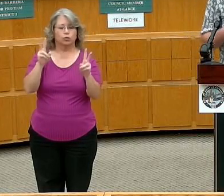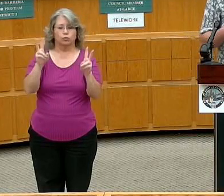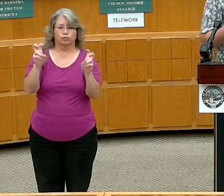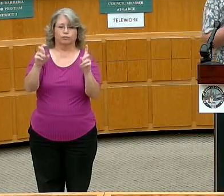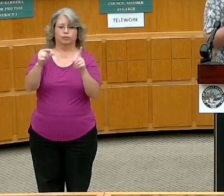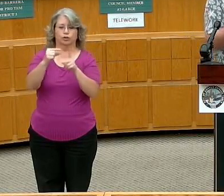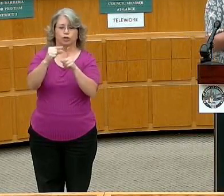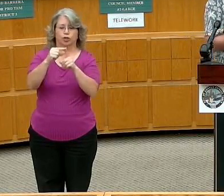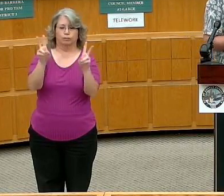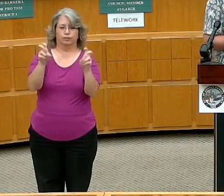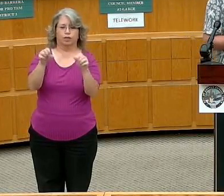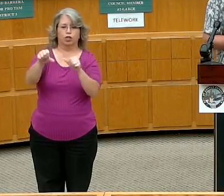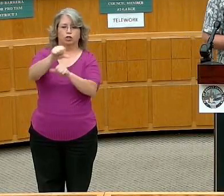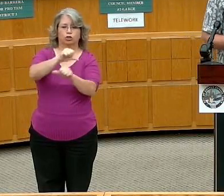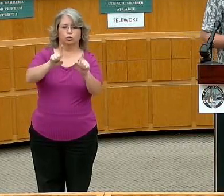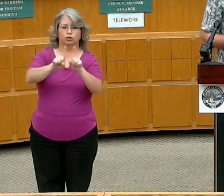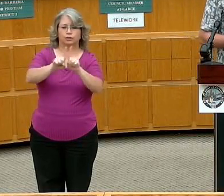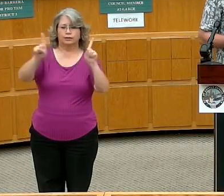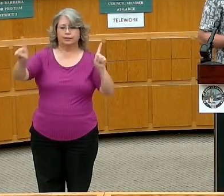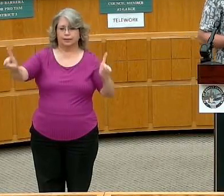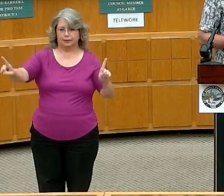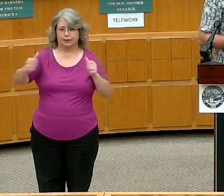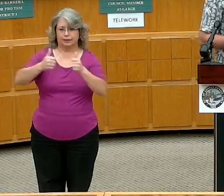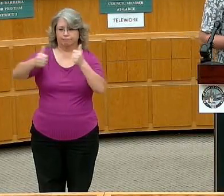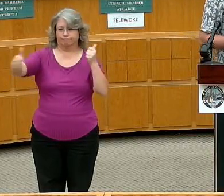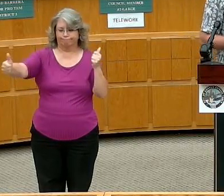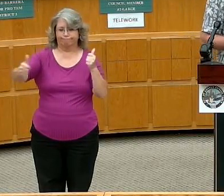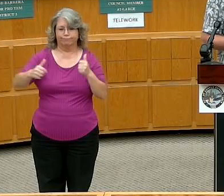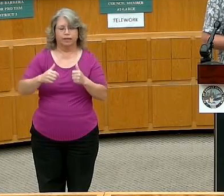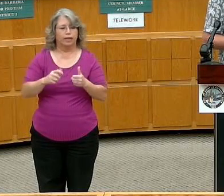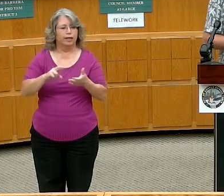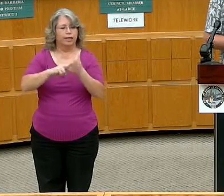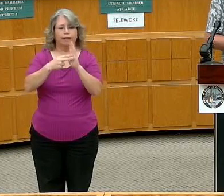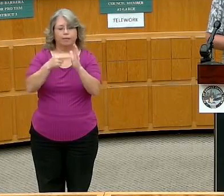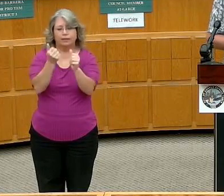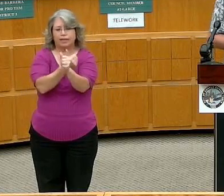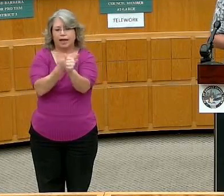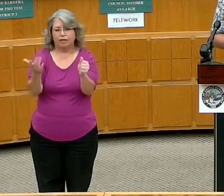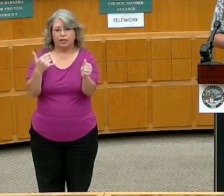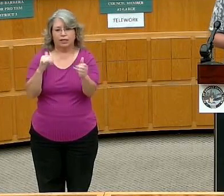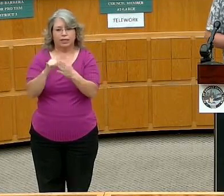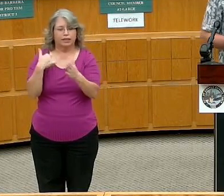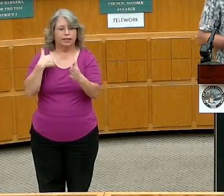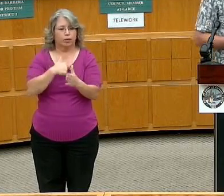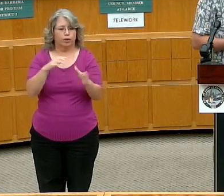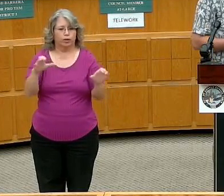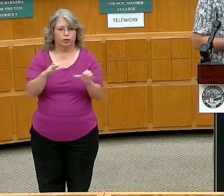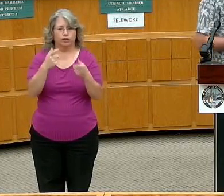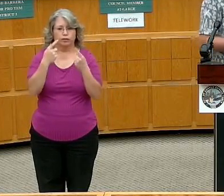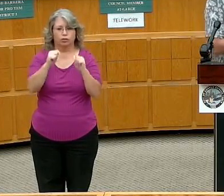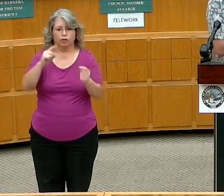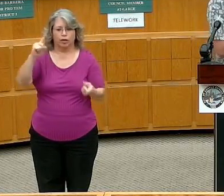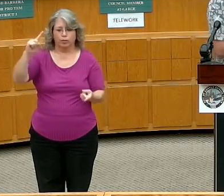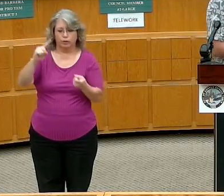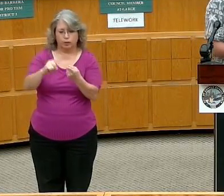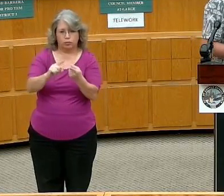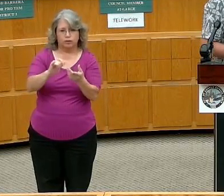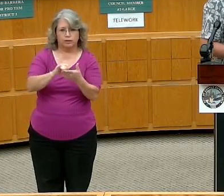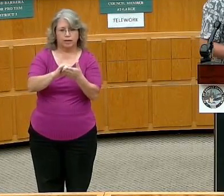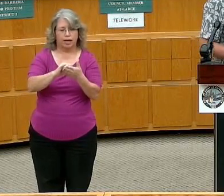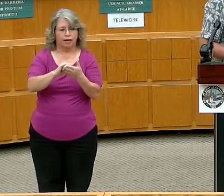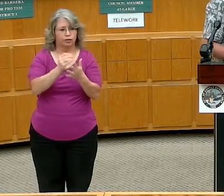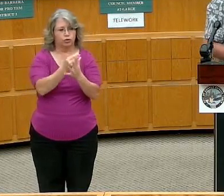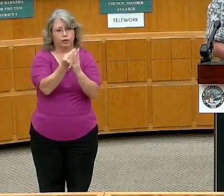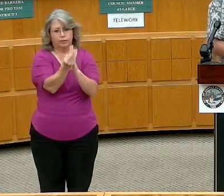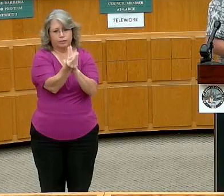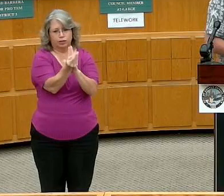talk. But what we mean is everything that we're doing to try to decrease that transmission ratio below 1.